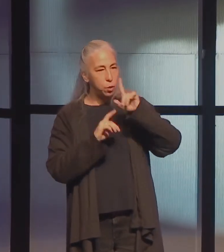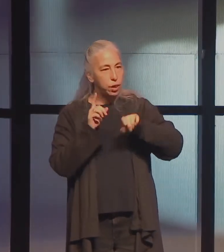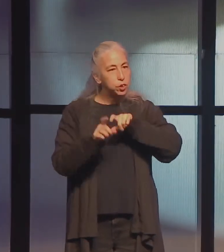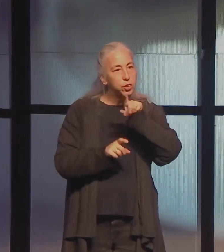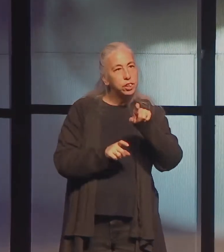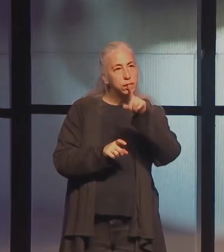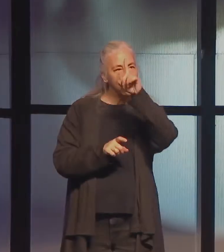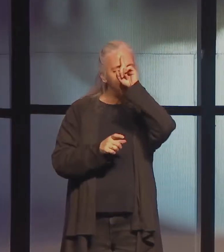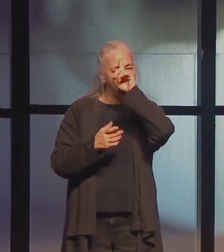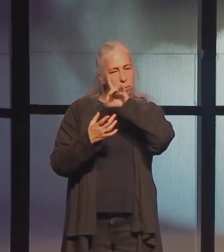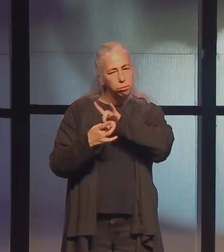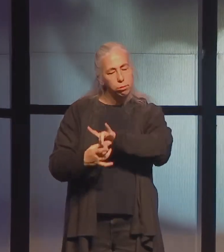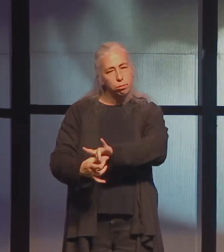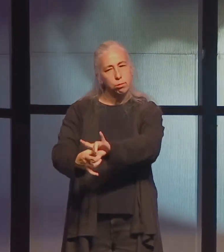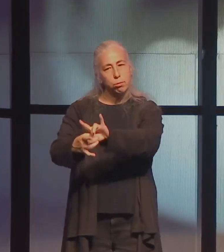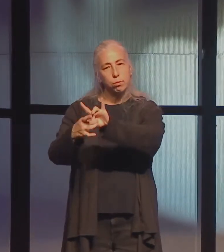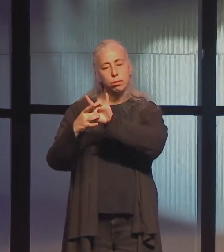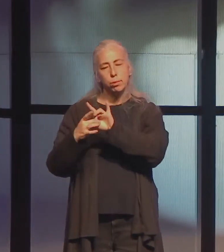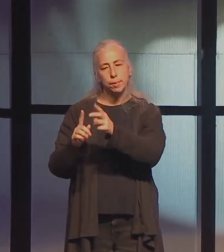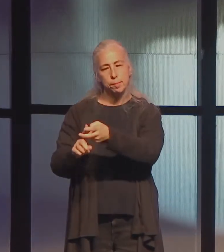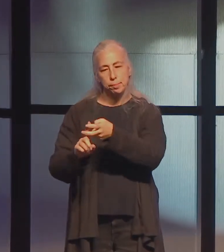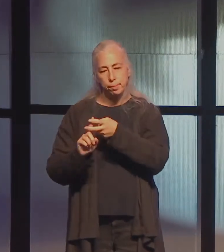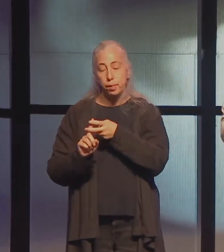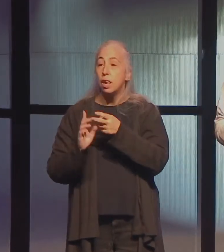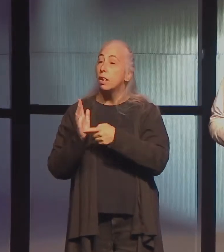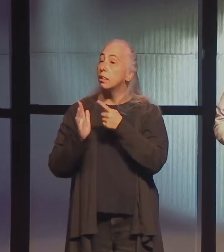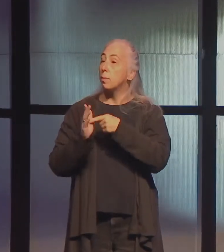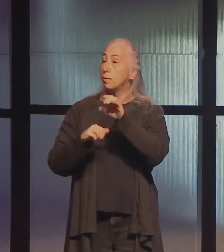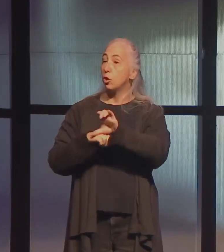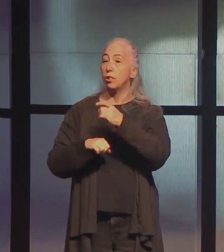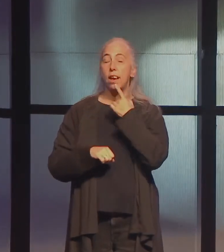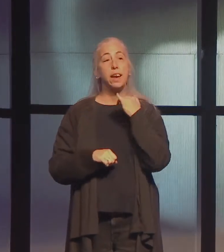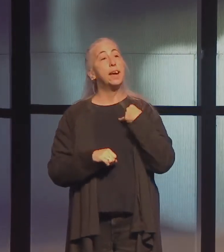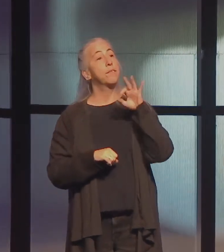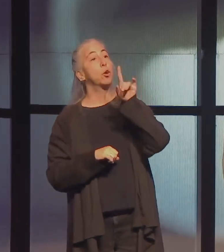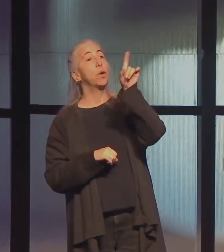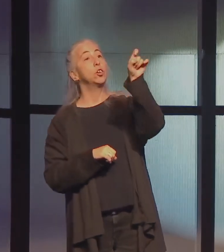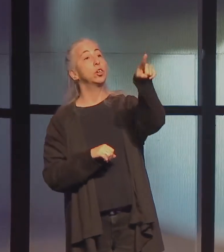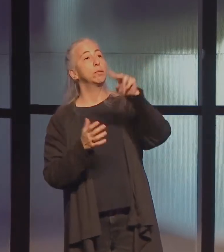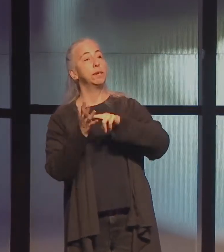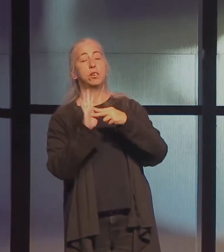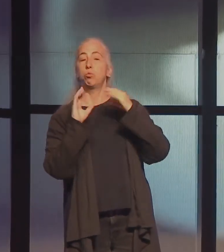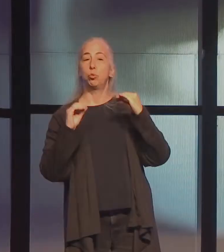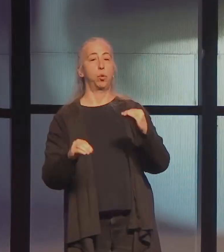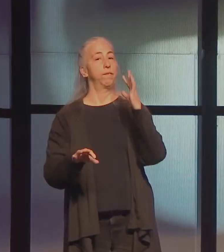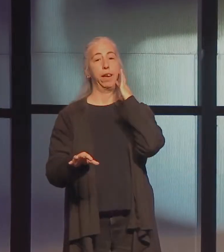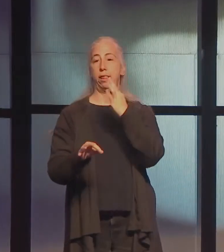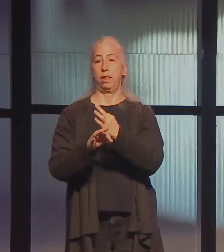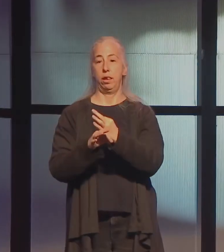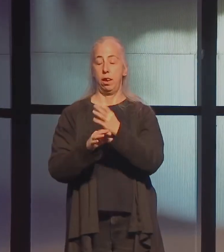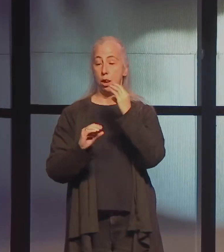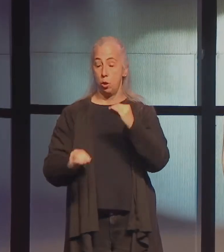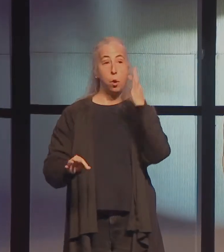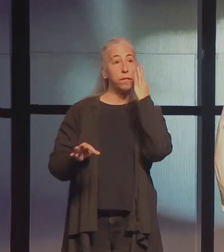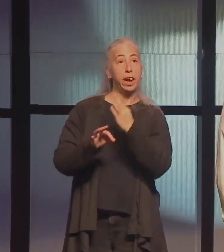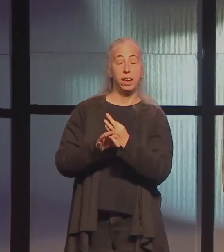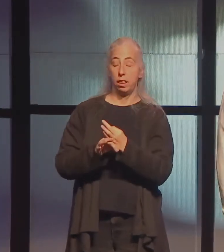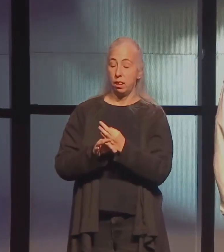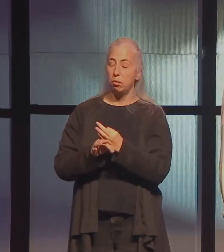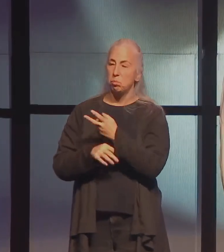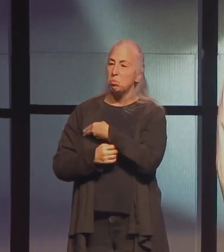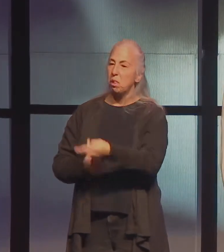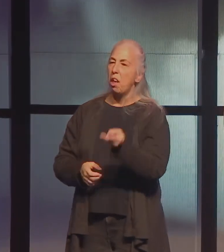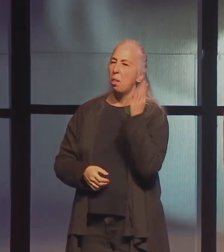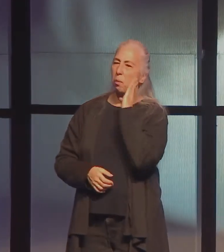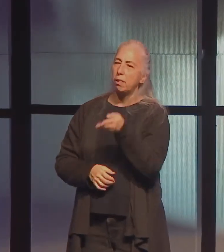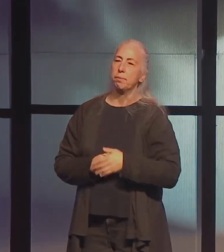thoughts. The schema there that church gives us sometimes is, oh, well, if you ask a question, then you don't have faith. And if you don't have faith, then you're probably going to go burn in hell forever